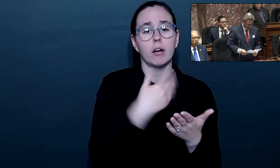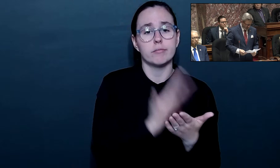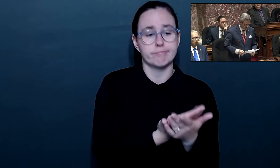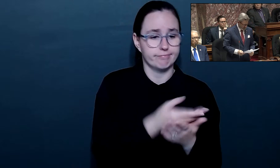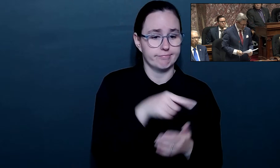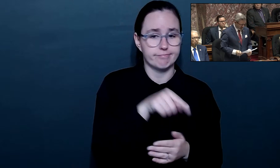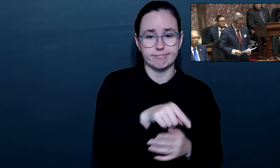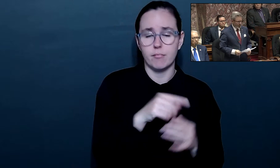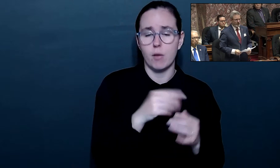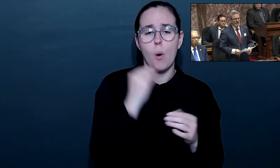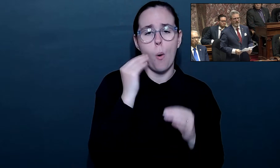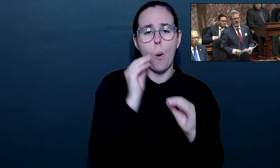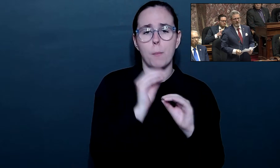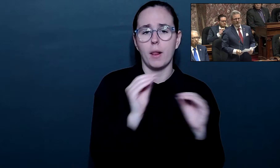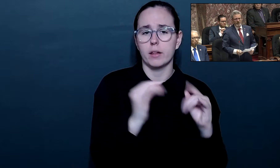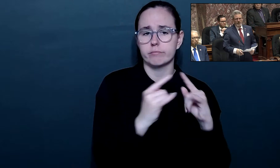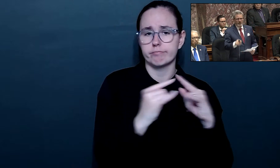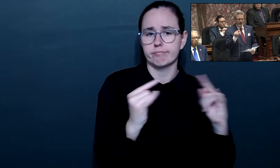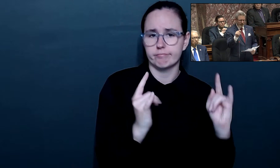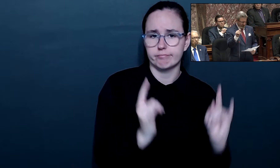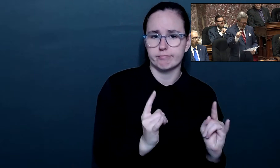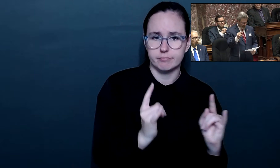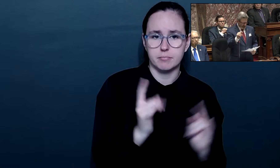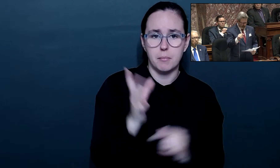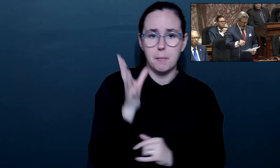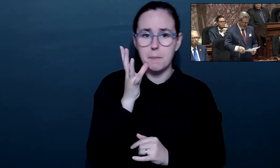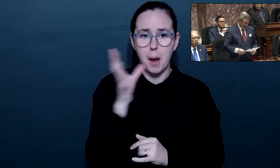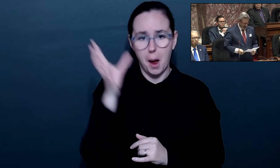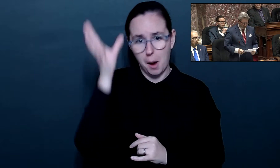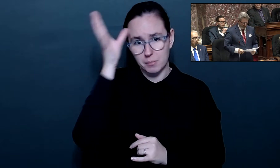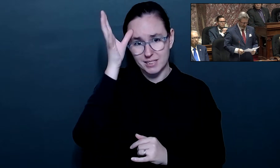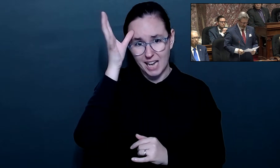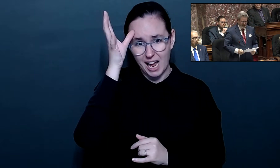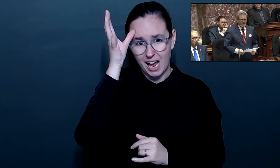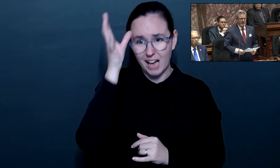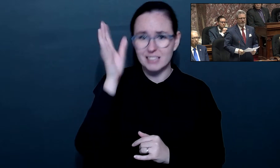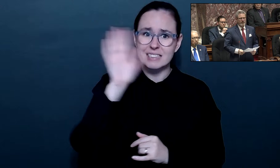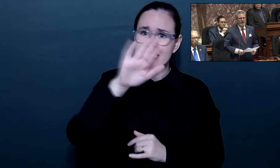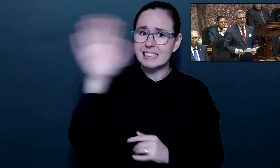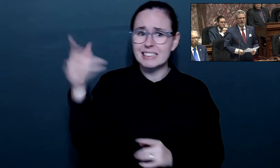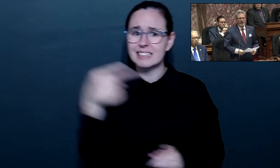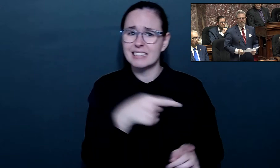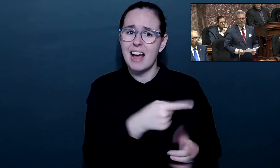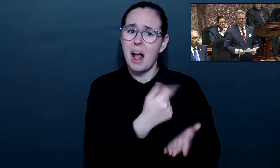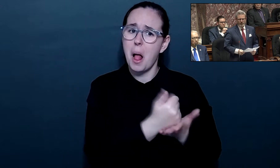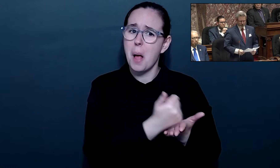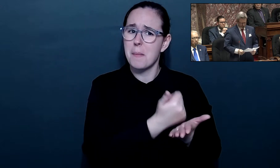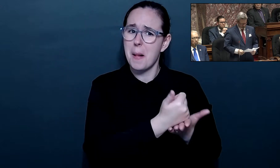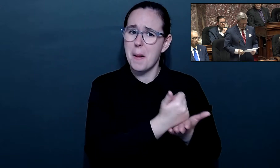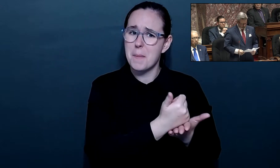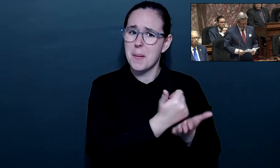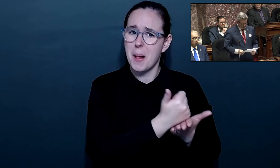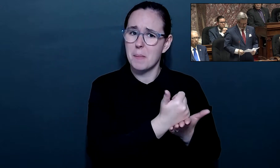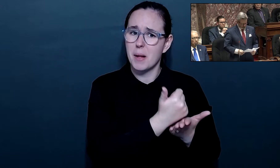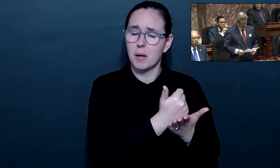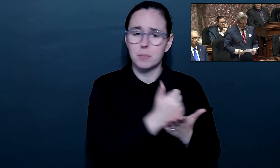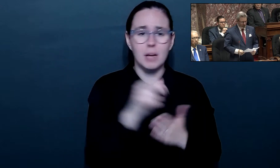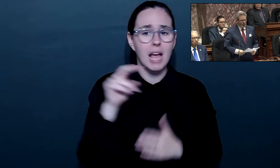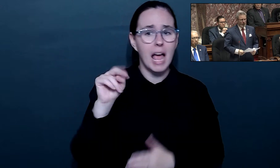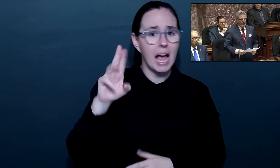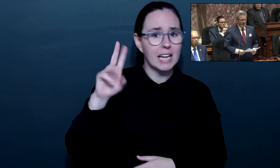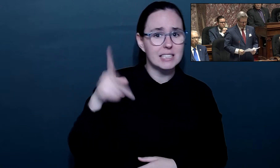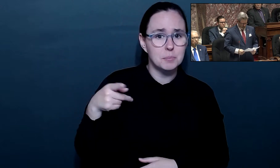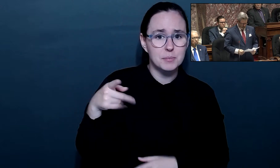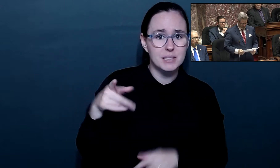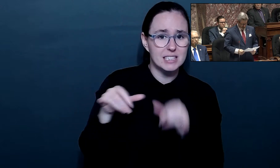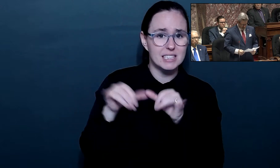for help, but the system, this NDP government system, ignored them.